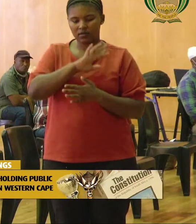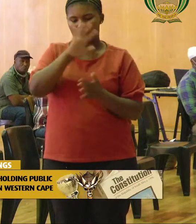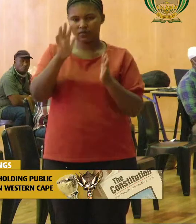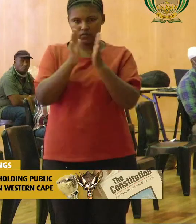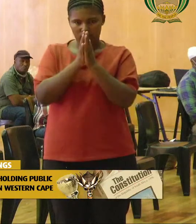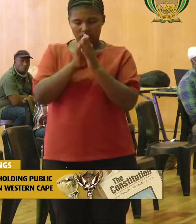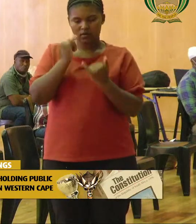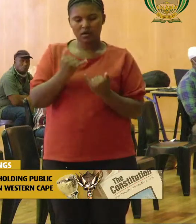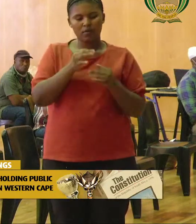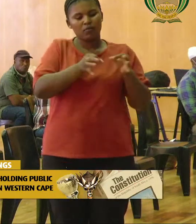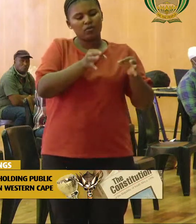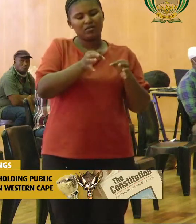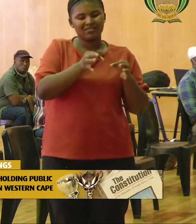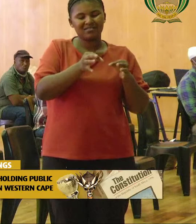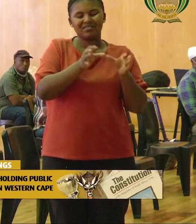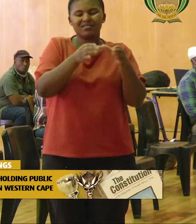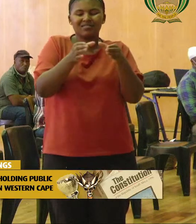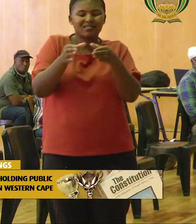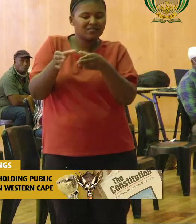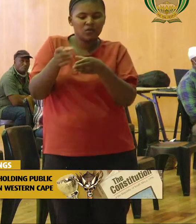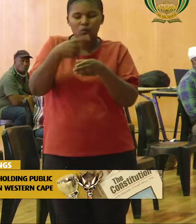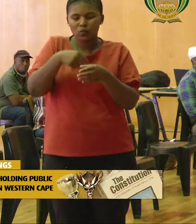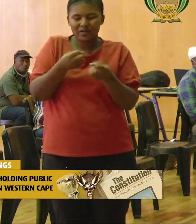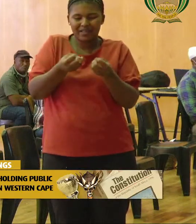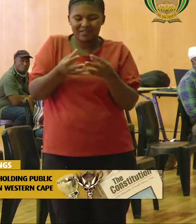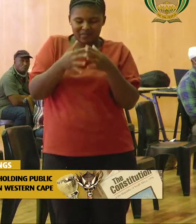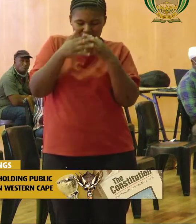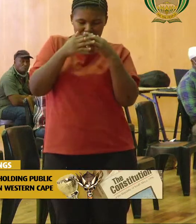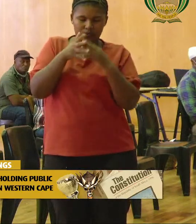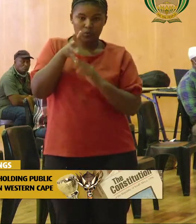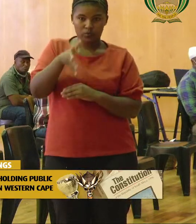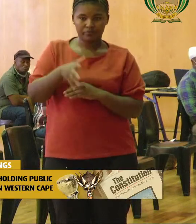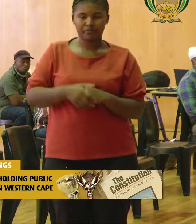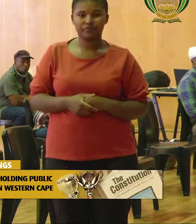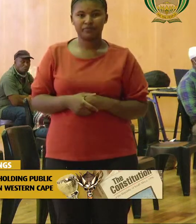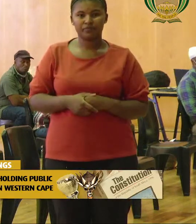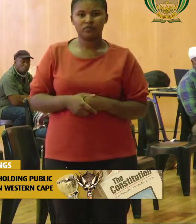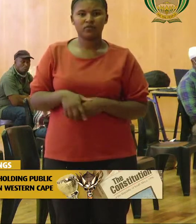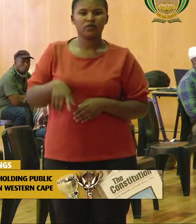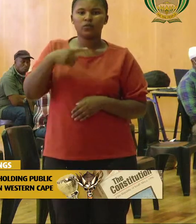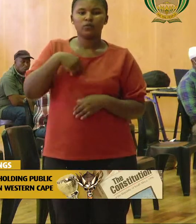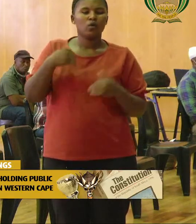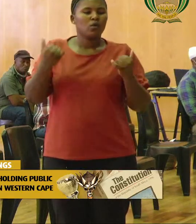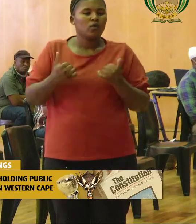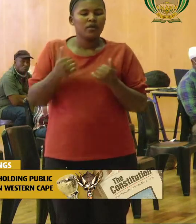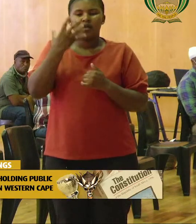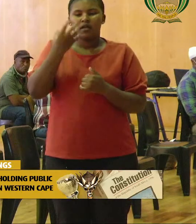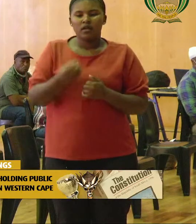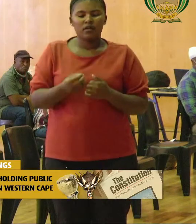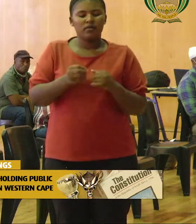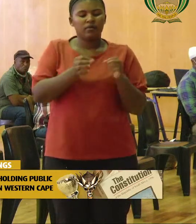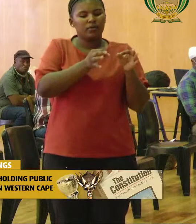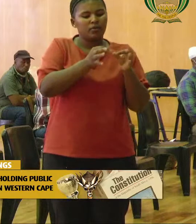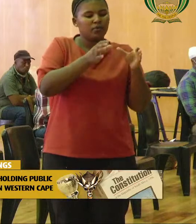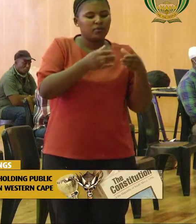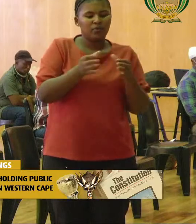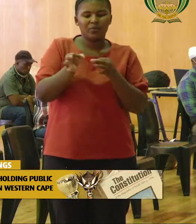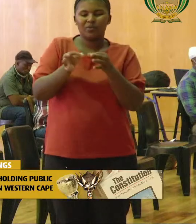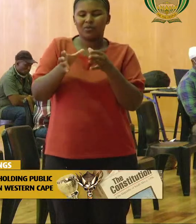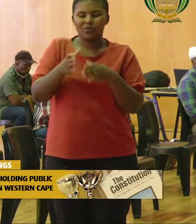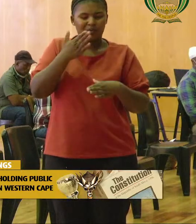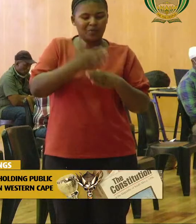other political charges will bring. We already have many useless